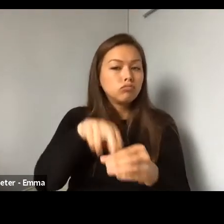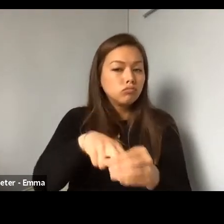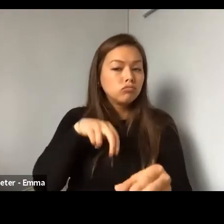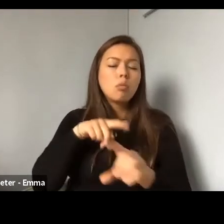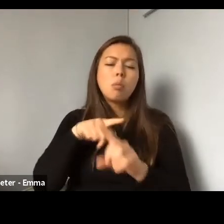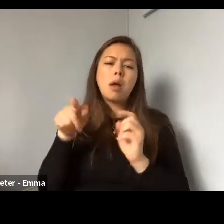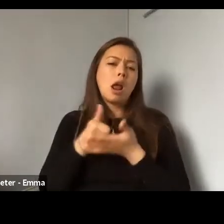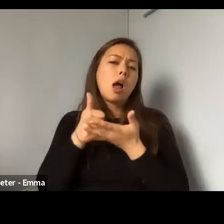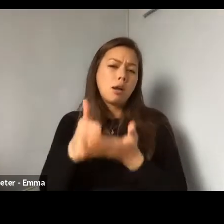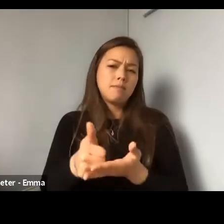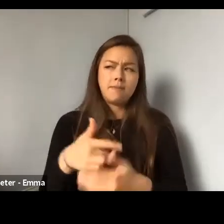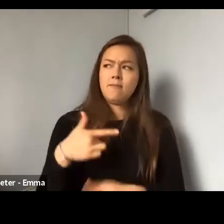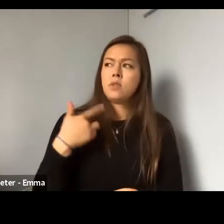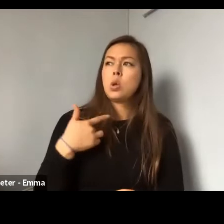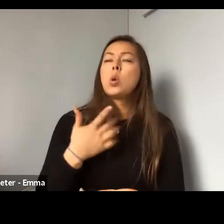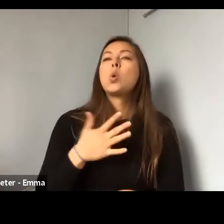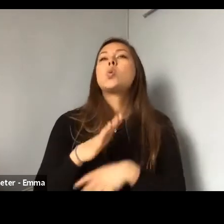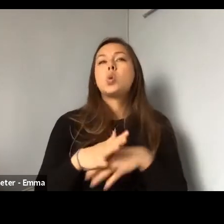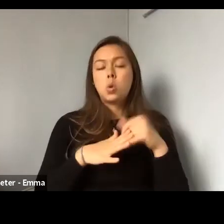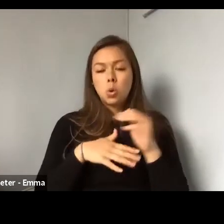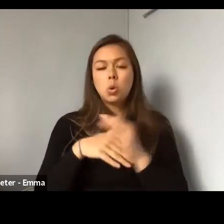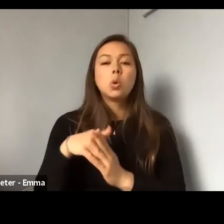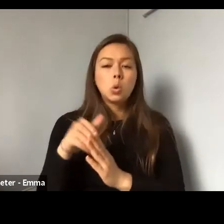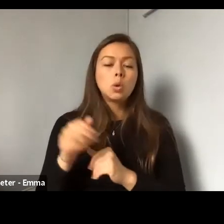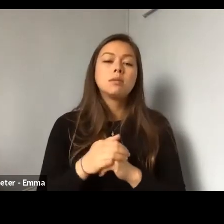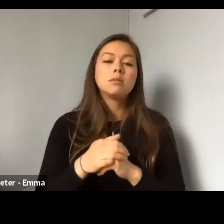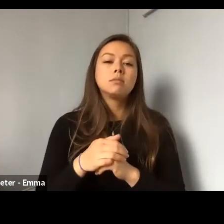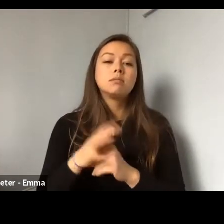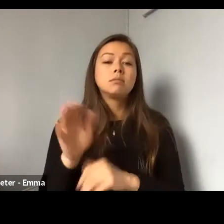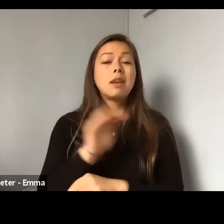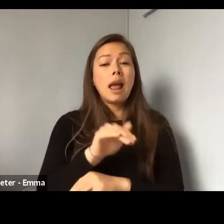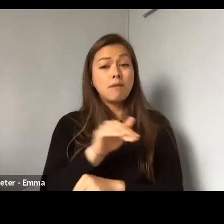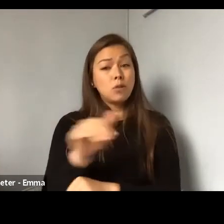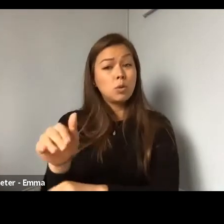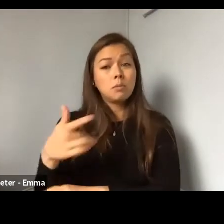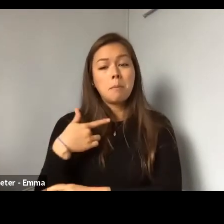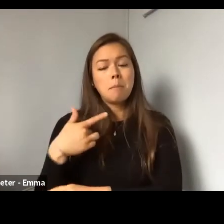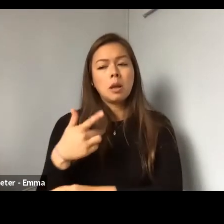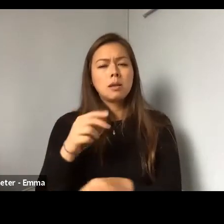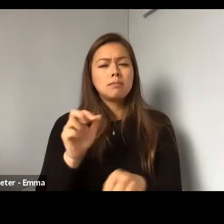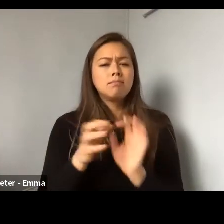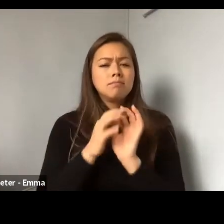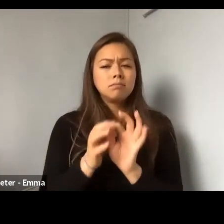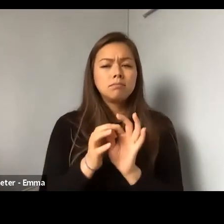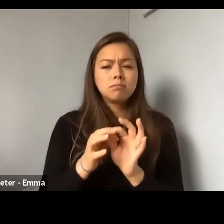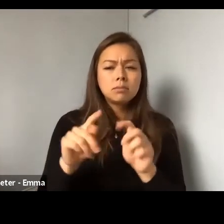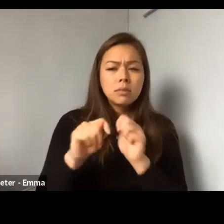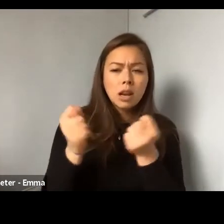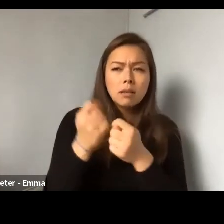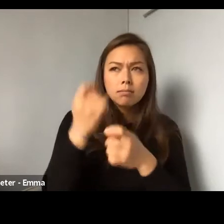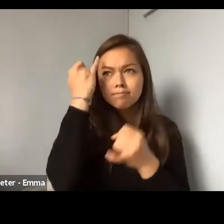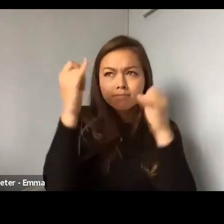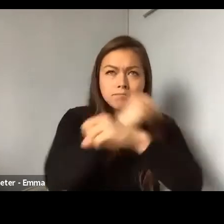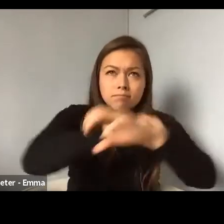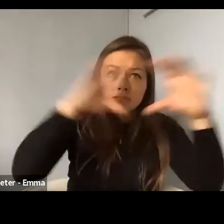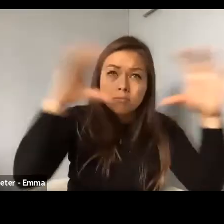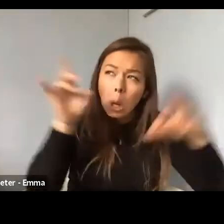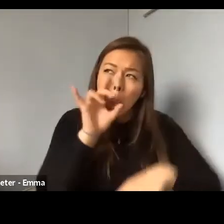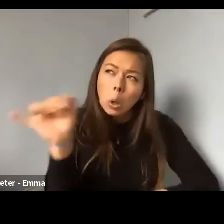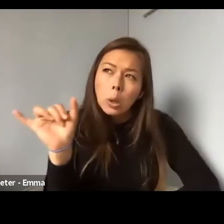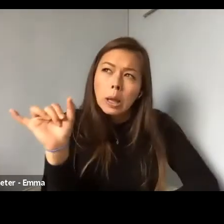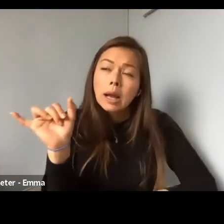the course of the 3 afternoons, the team worked hard on idea generation, and on the last afternoon built a presentation, resulting in the